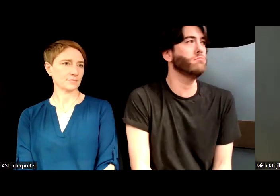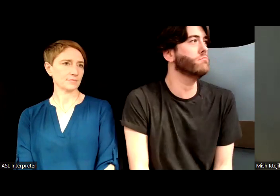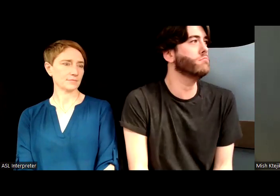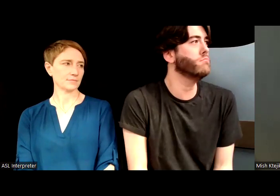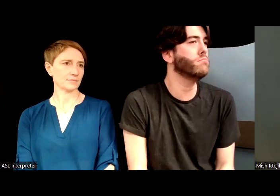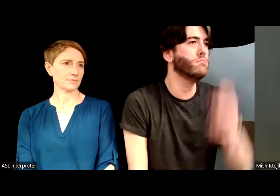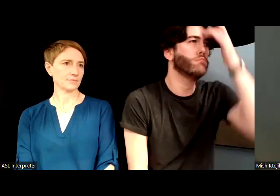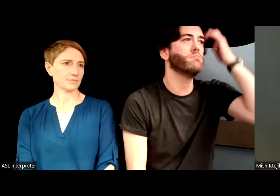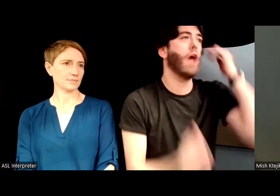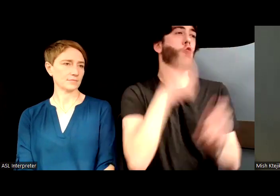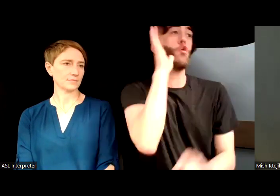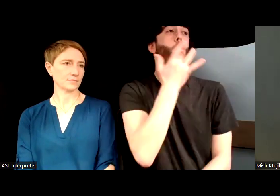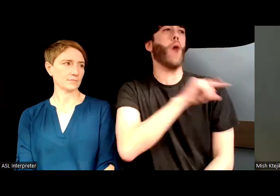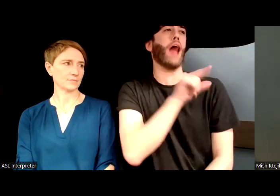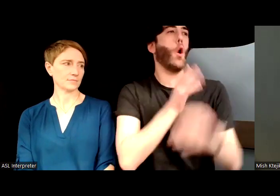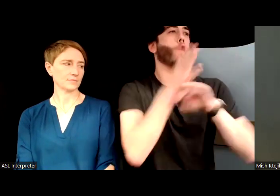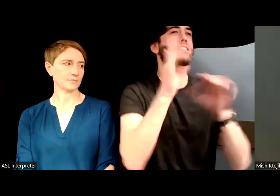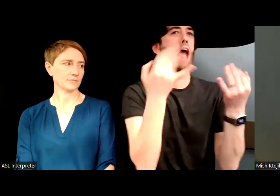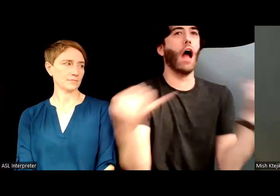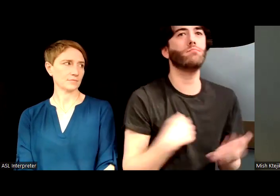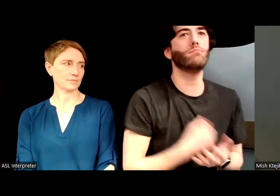to the board's needs?